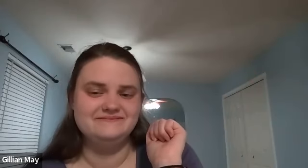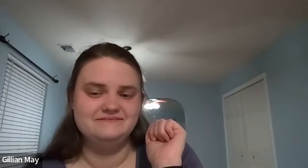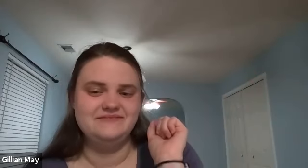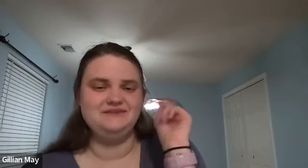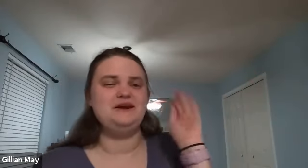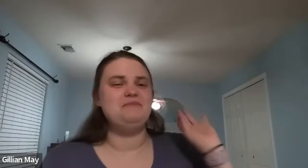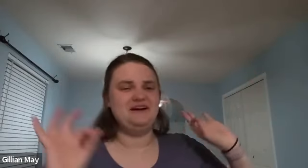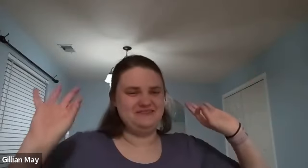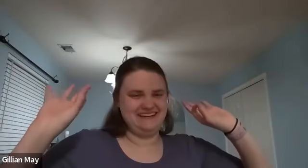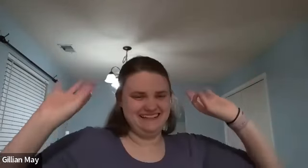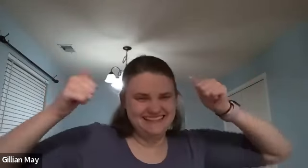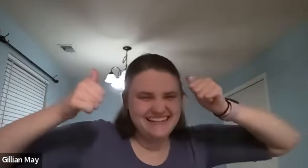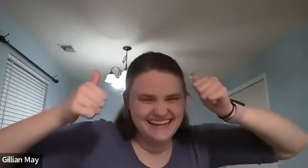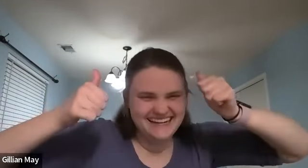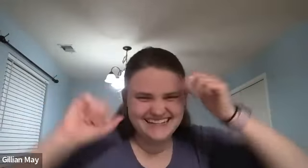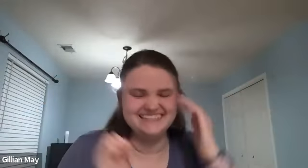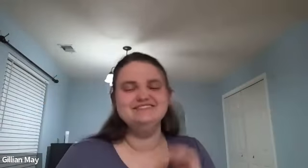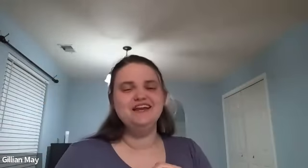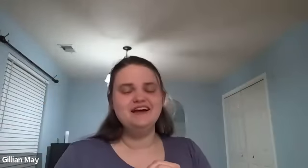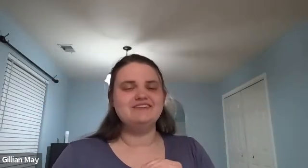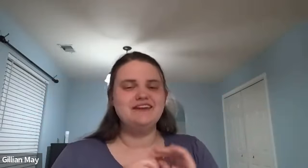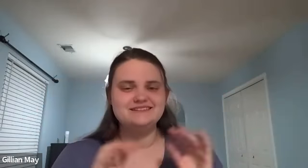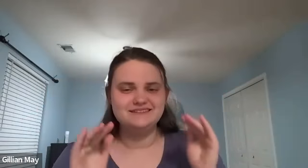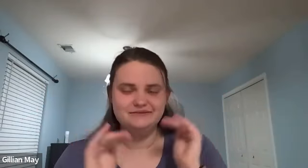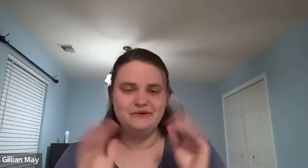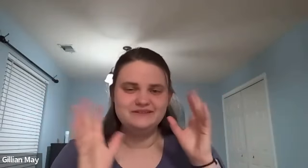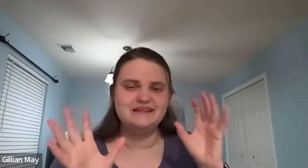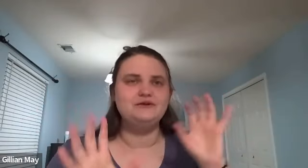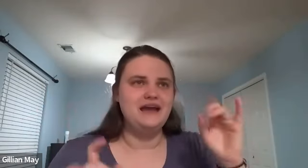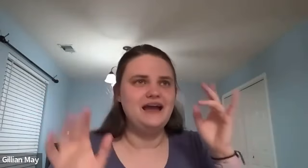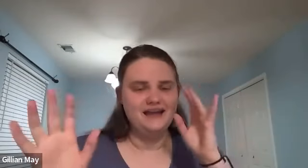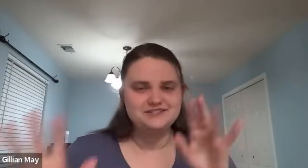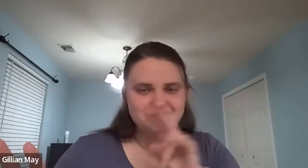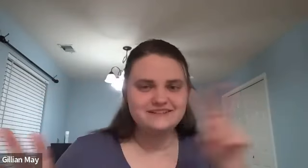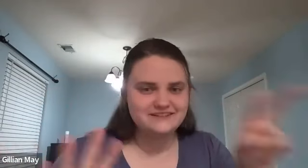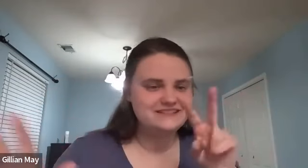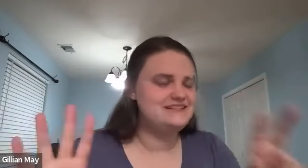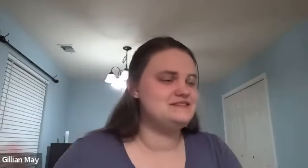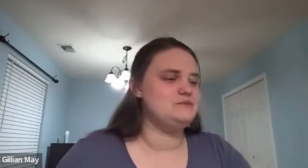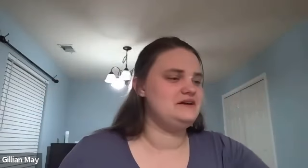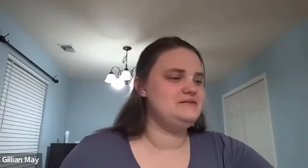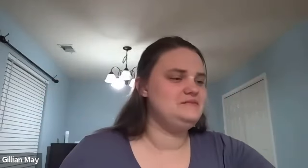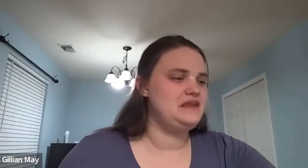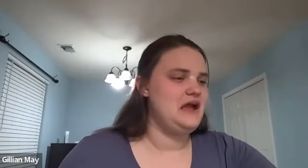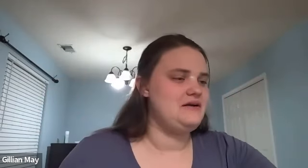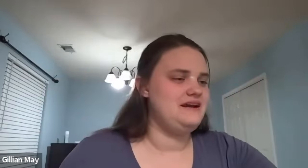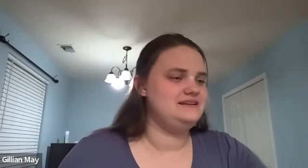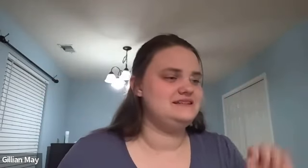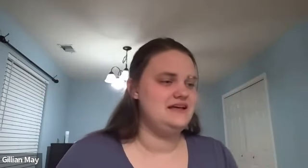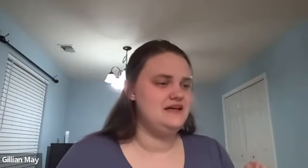There we go, perfect. Give you guys one that's like, okay, I actually clearly see this one better. All right,